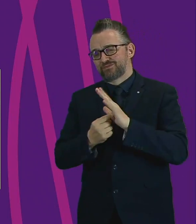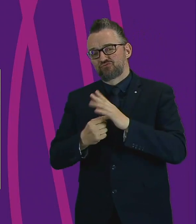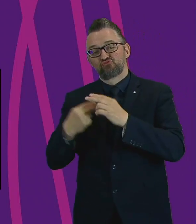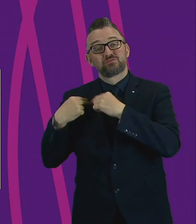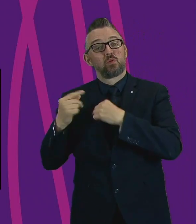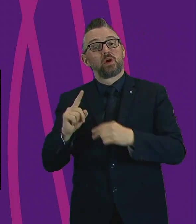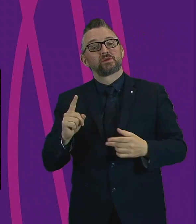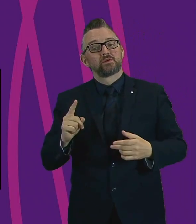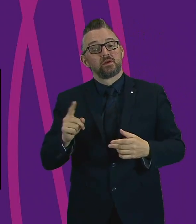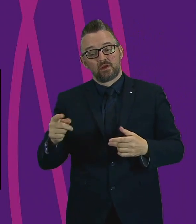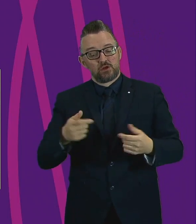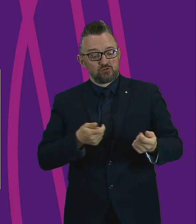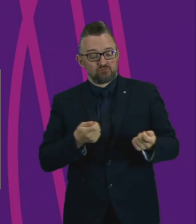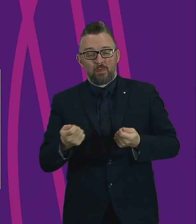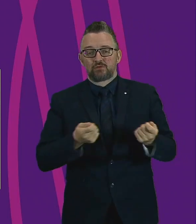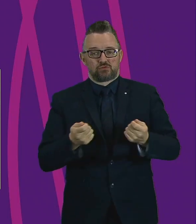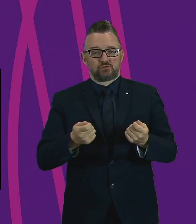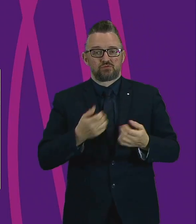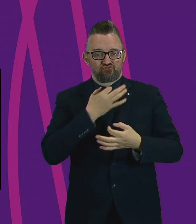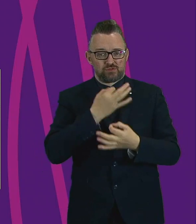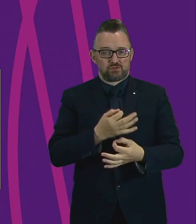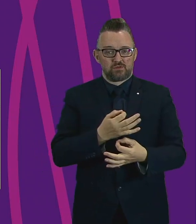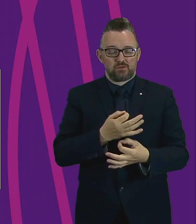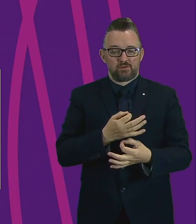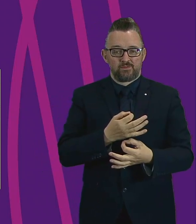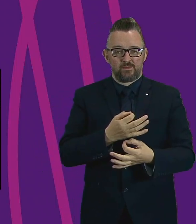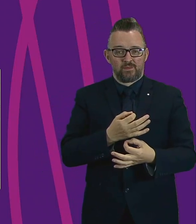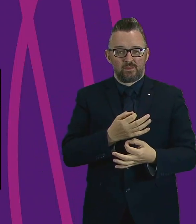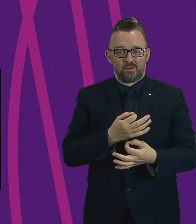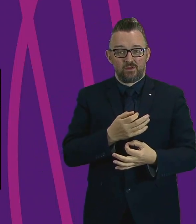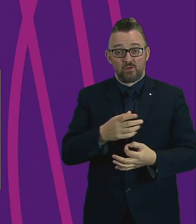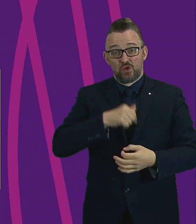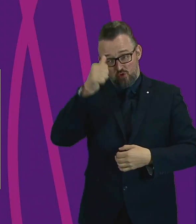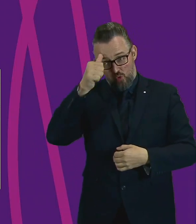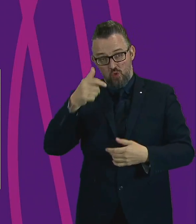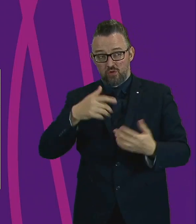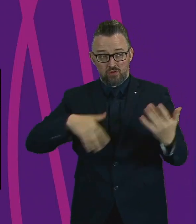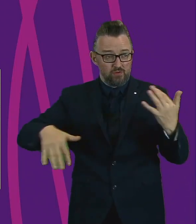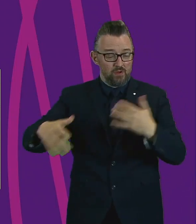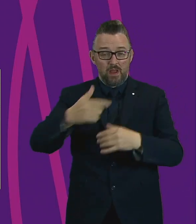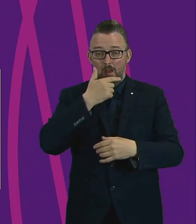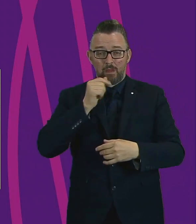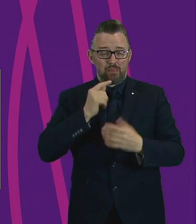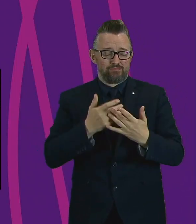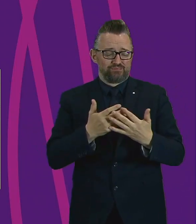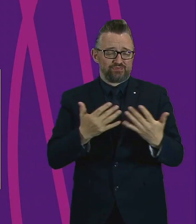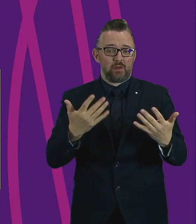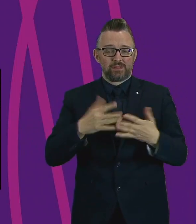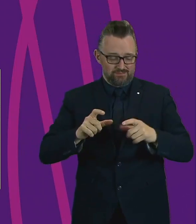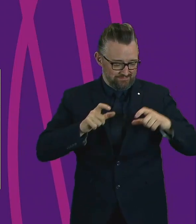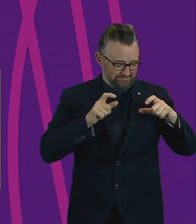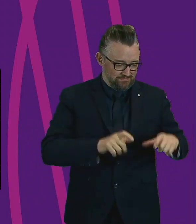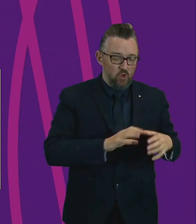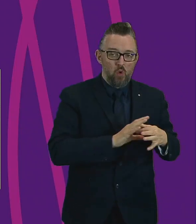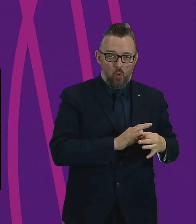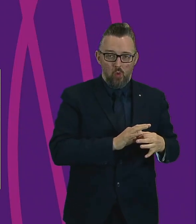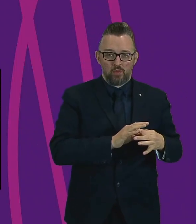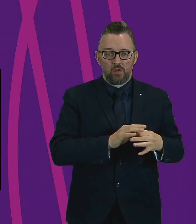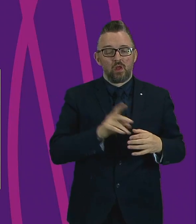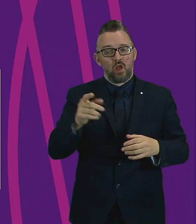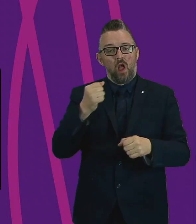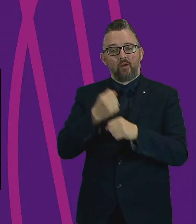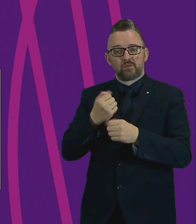that risk. And we should remember that the response has been unprecedented. Millions have remained at home. The state has stepped in and directly supported